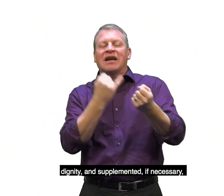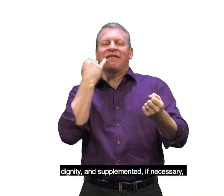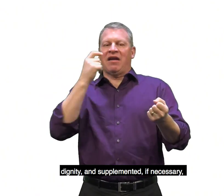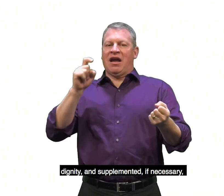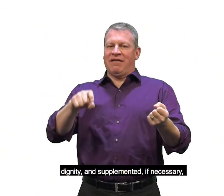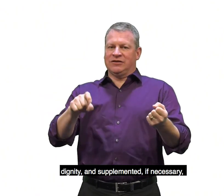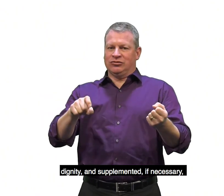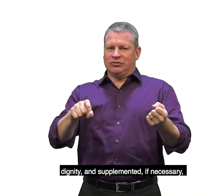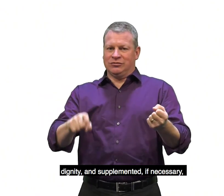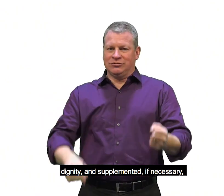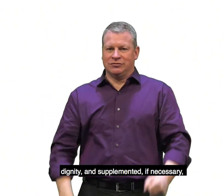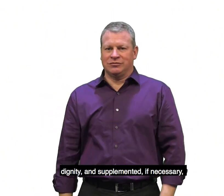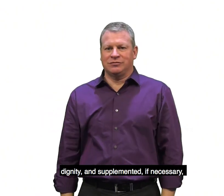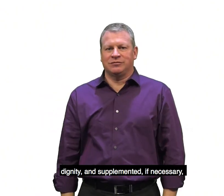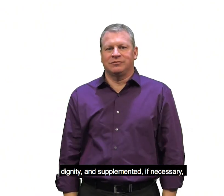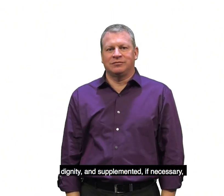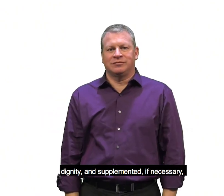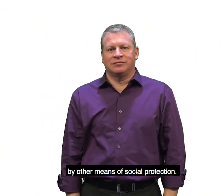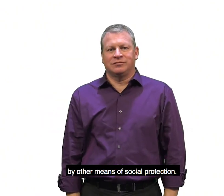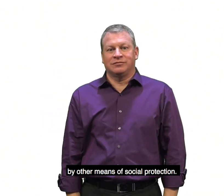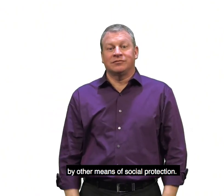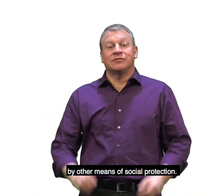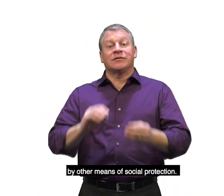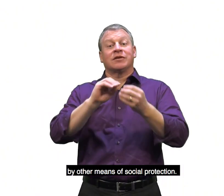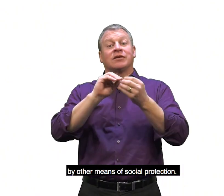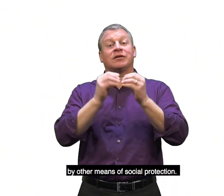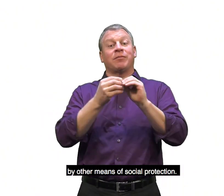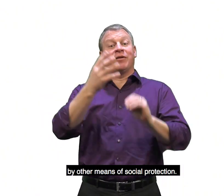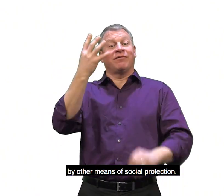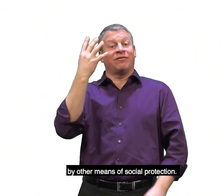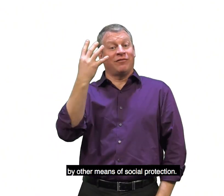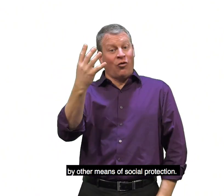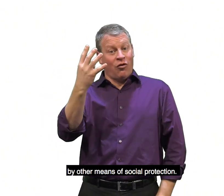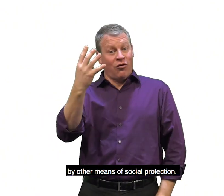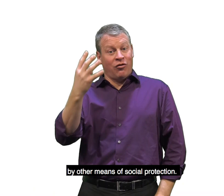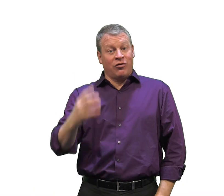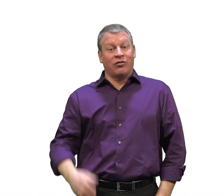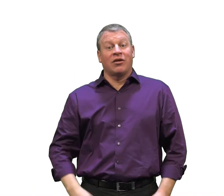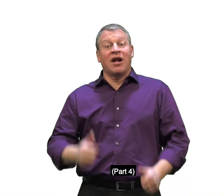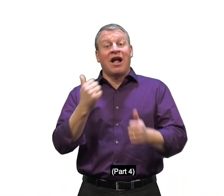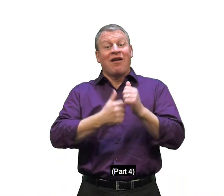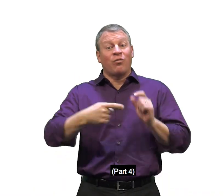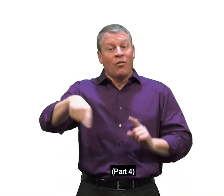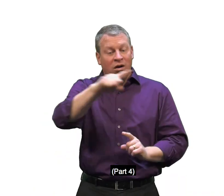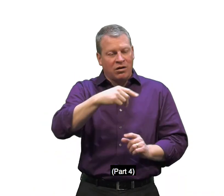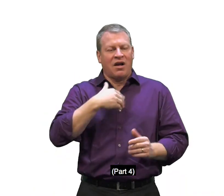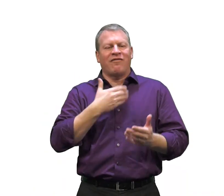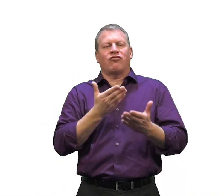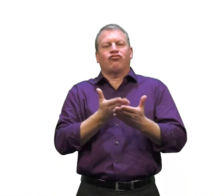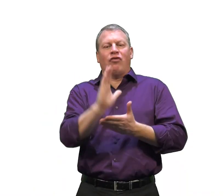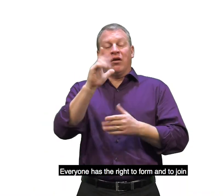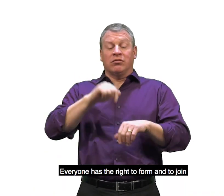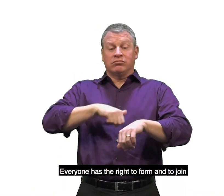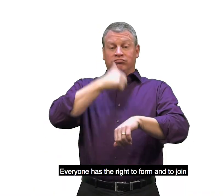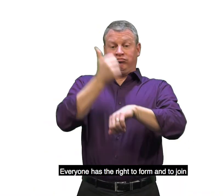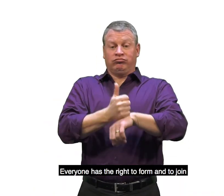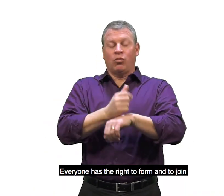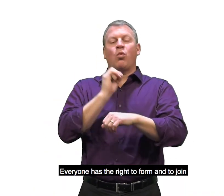and supplemented, if necessary, by other means of social protection. Part 4. Everyone has the right